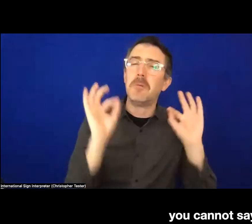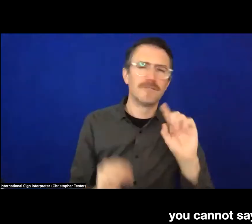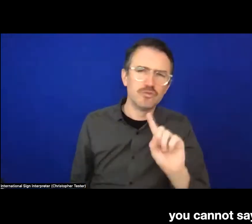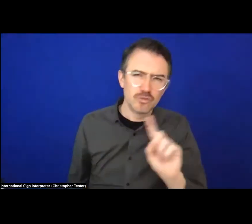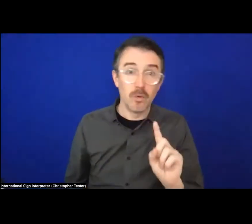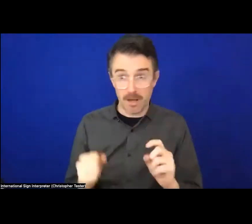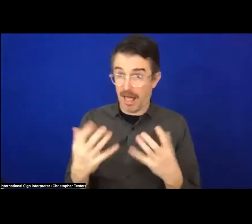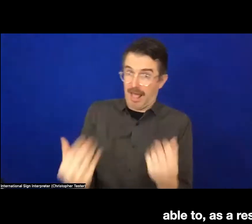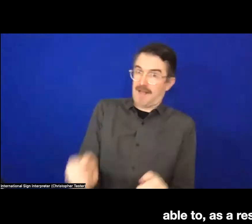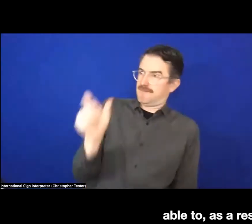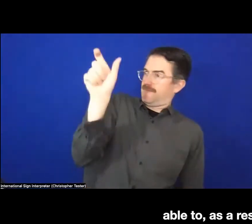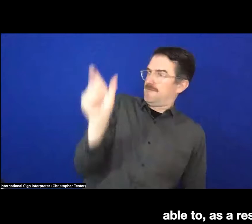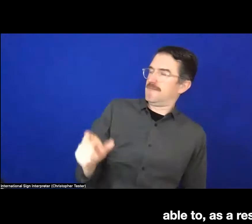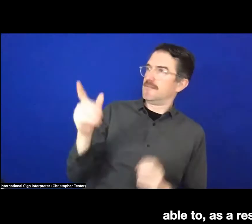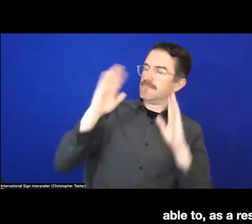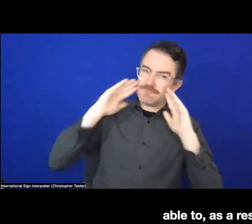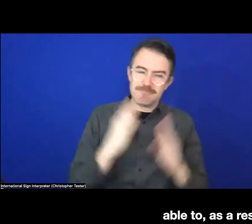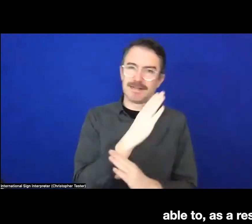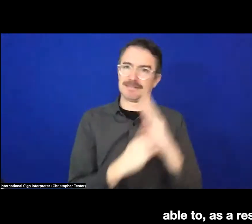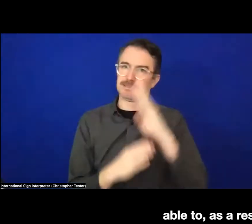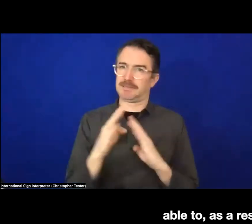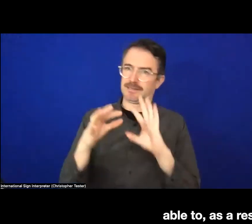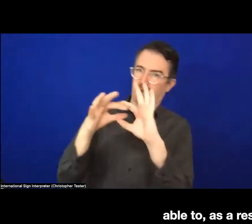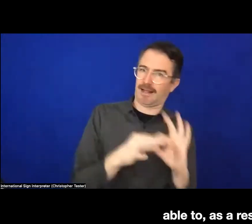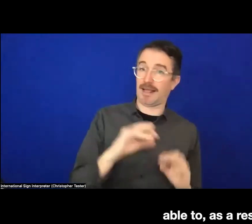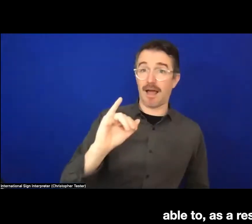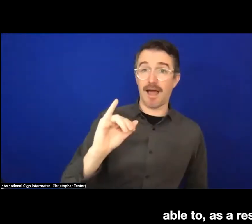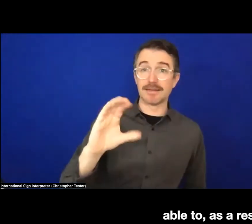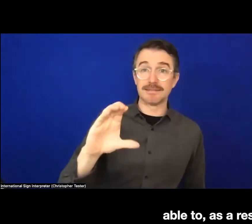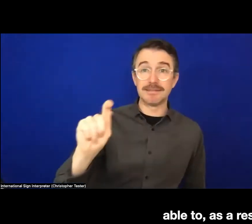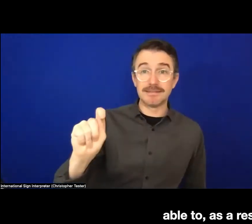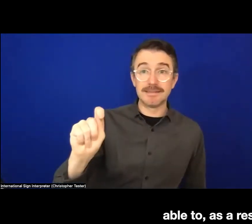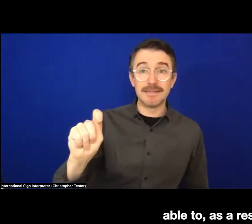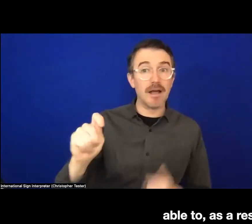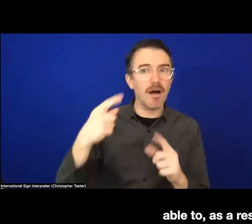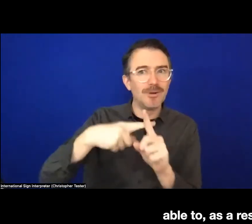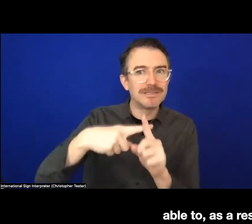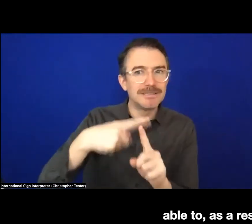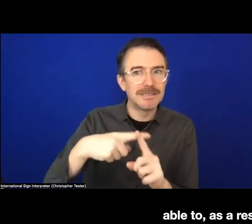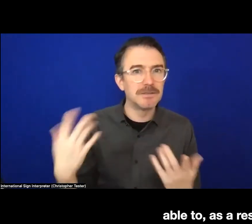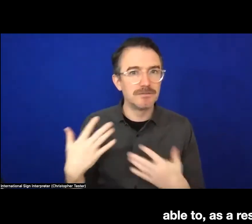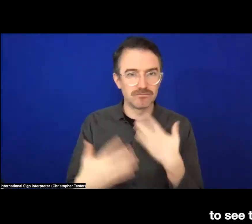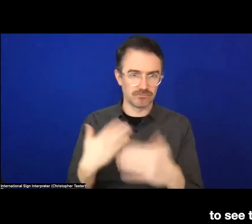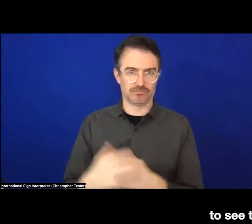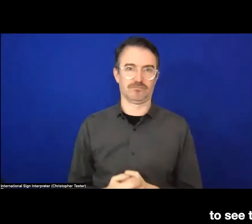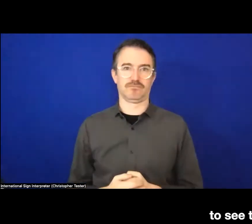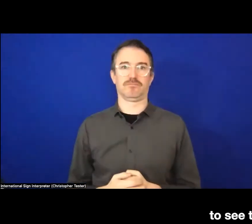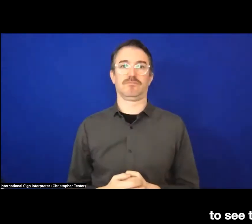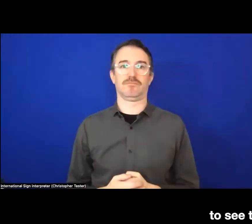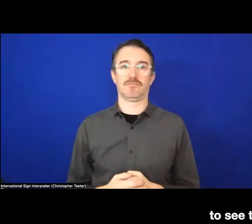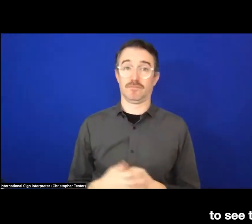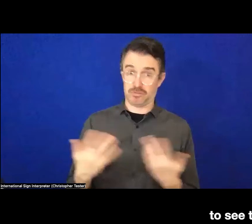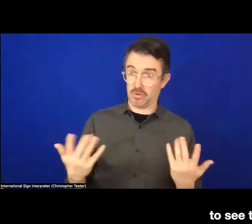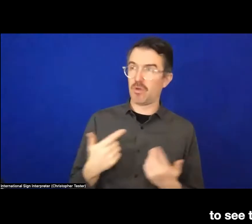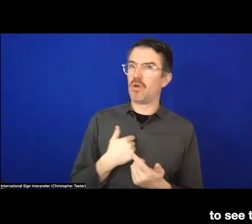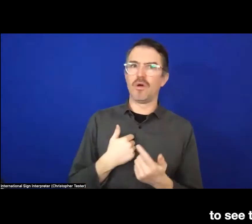well. We were also able to, as a result of our engagement, were able to see